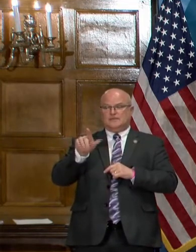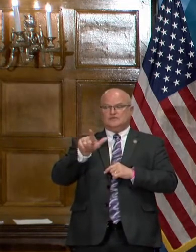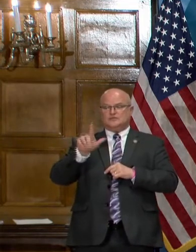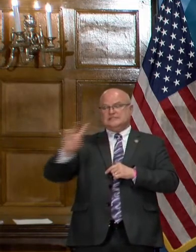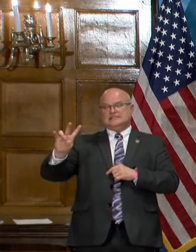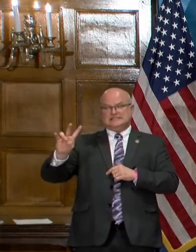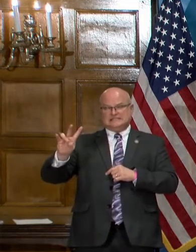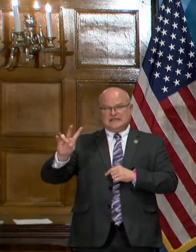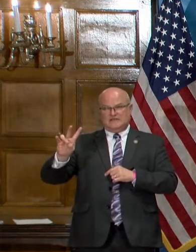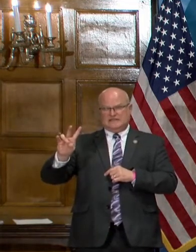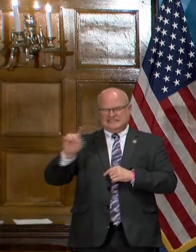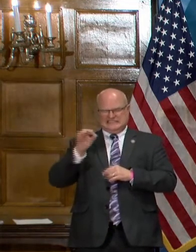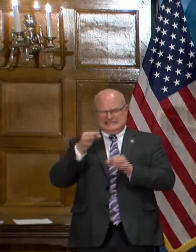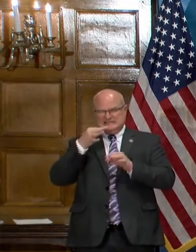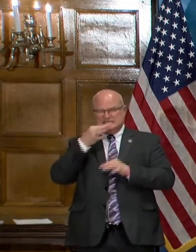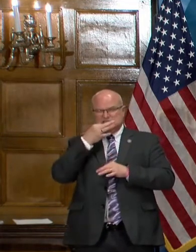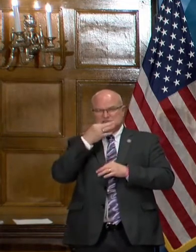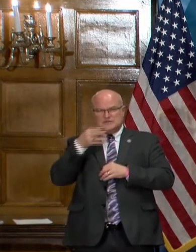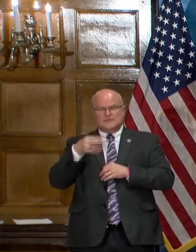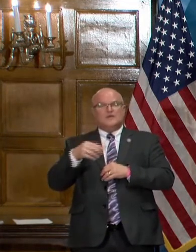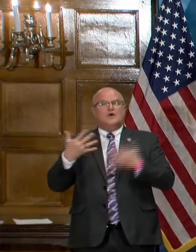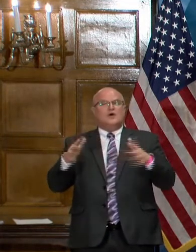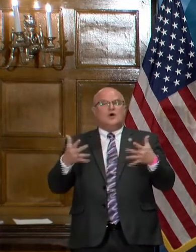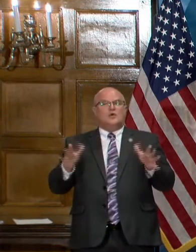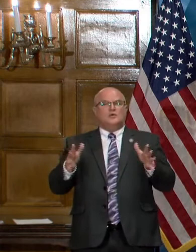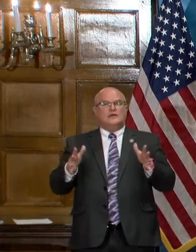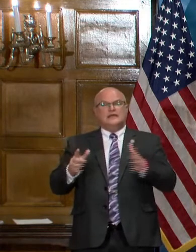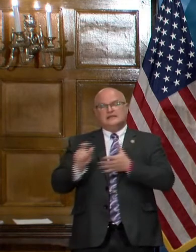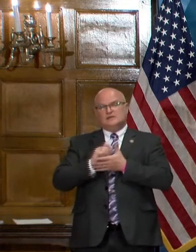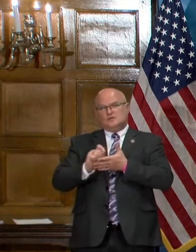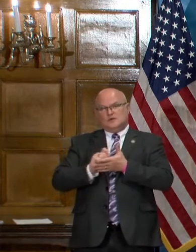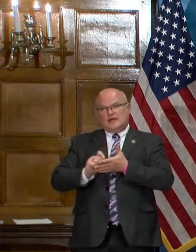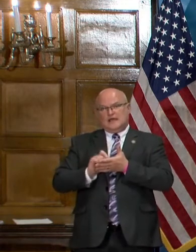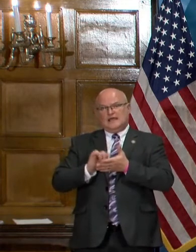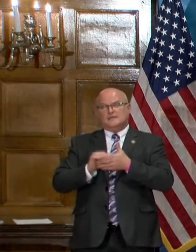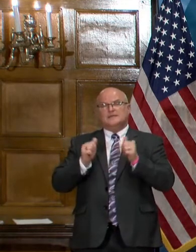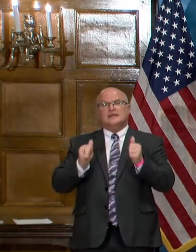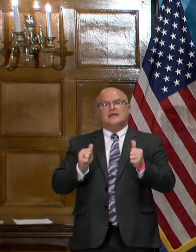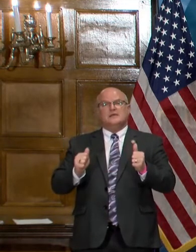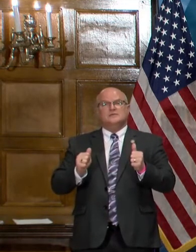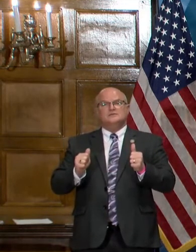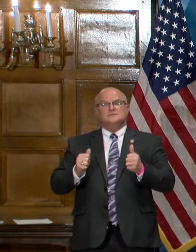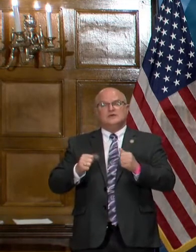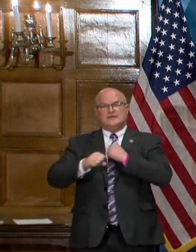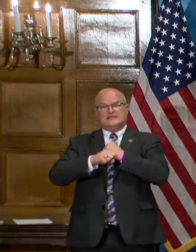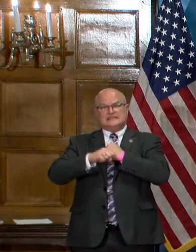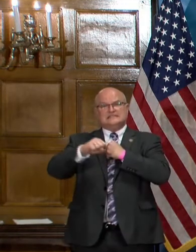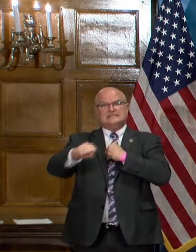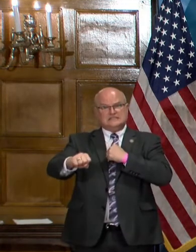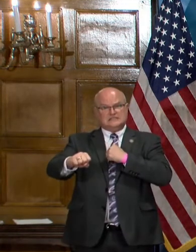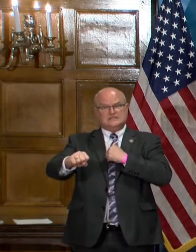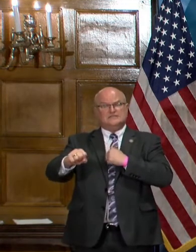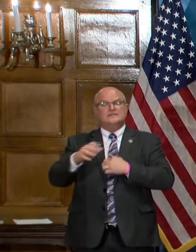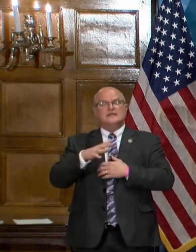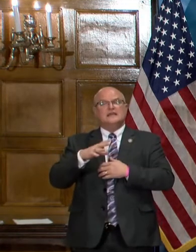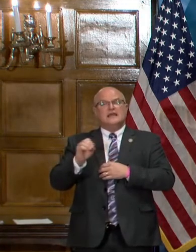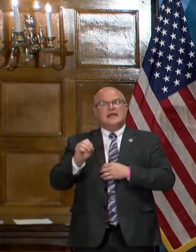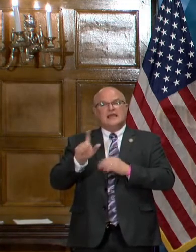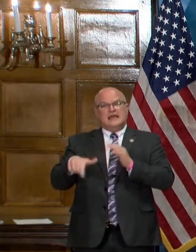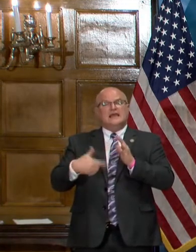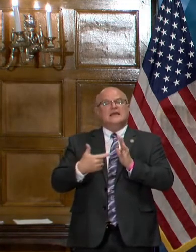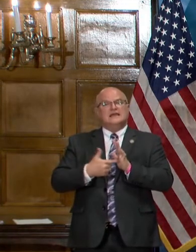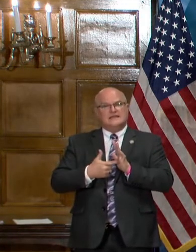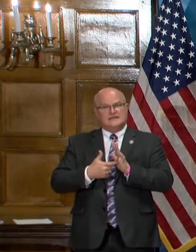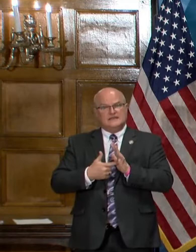27th, which is around the corner. We're already drafting that to be able to issue an extension, and this